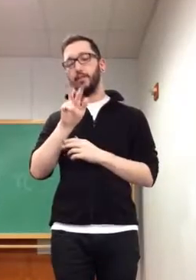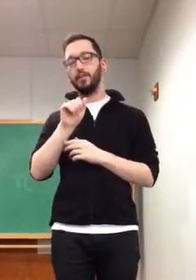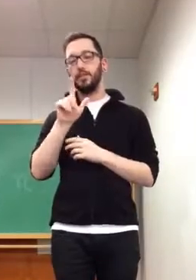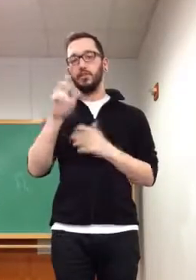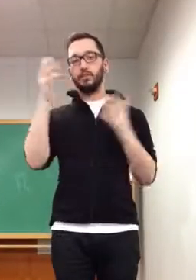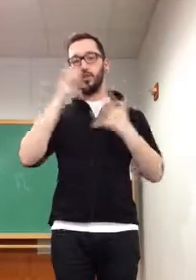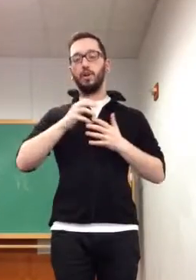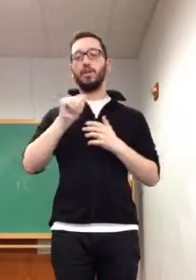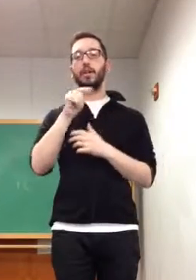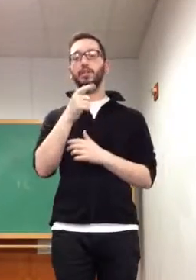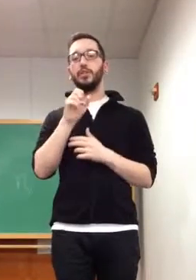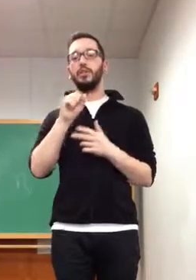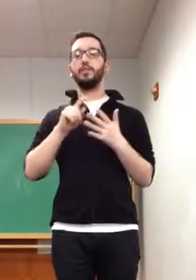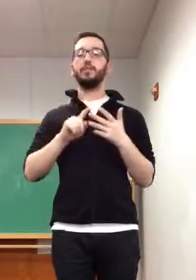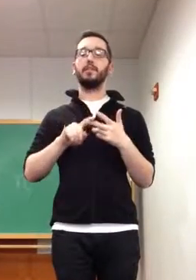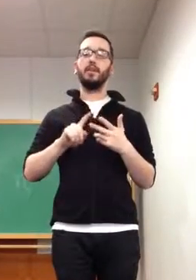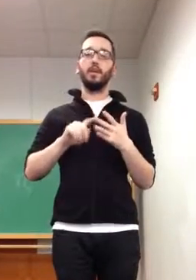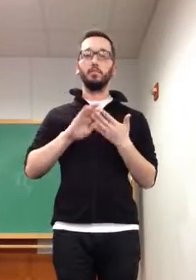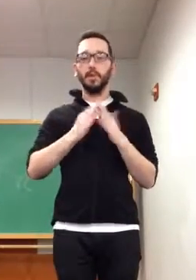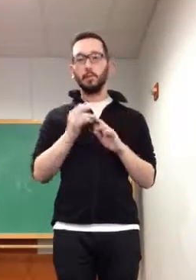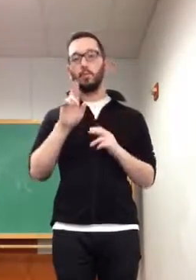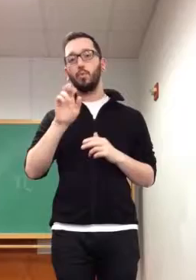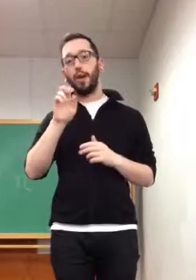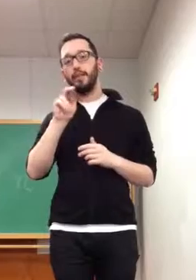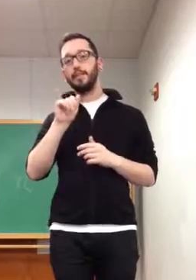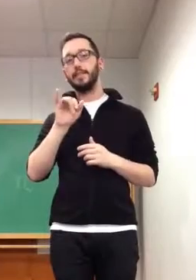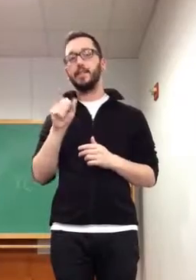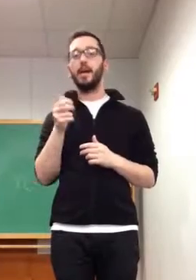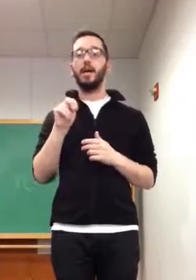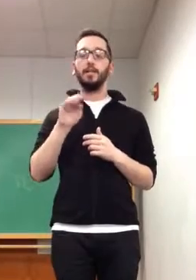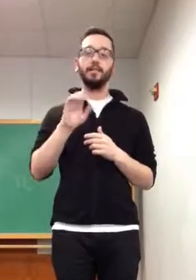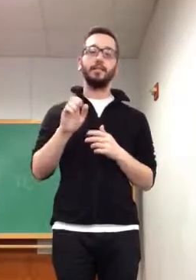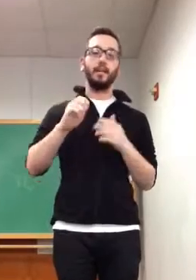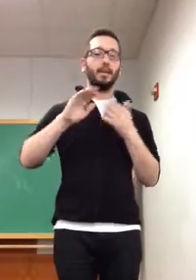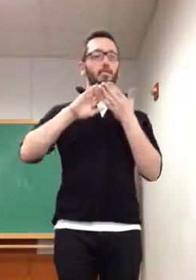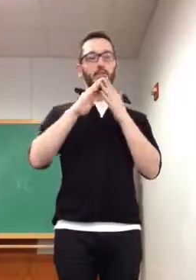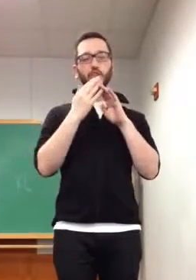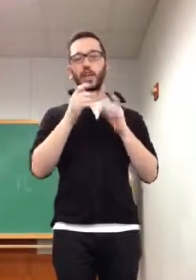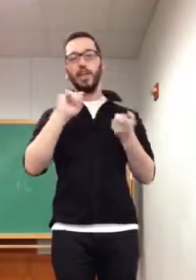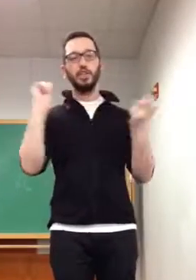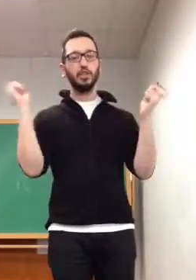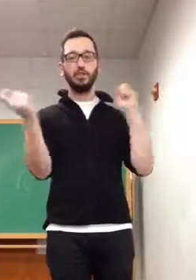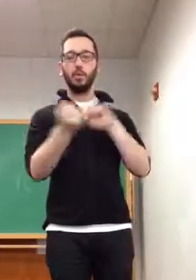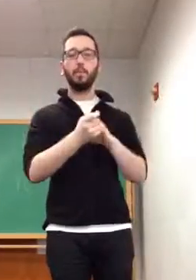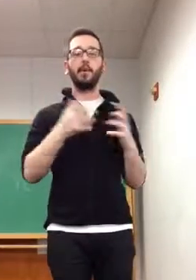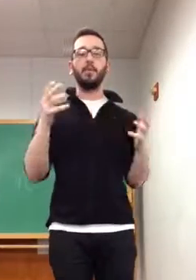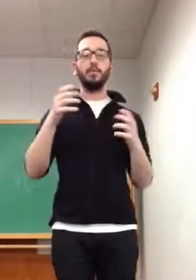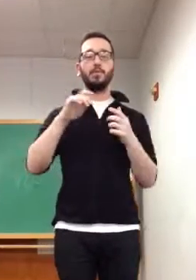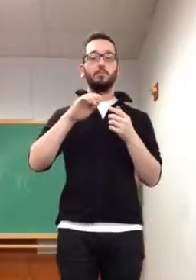modern period, Industrial Revolution, and us. So you had a master narrative